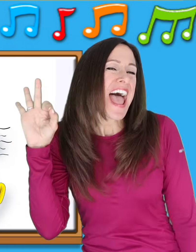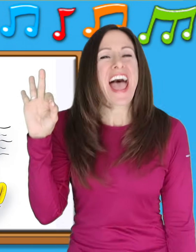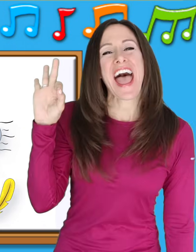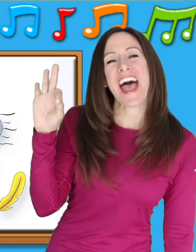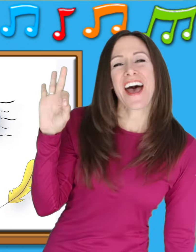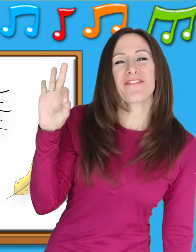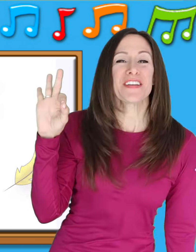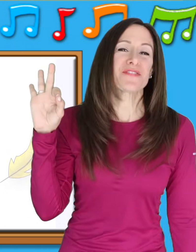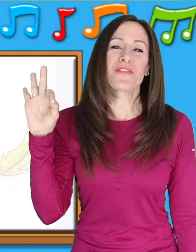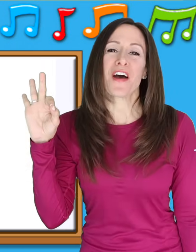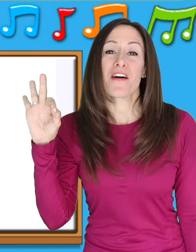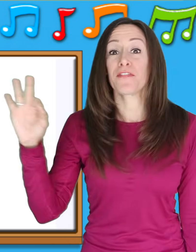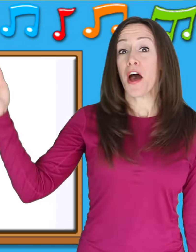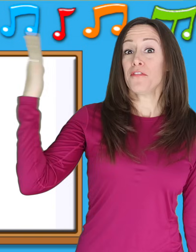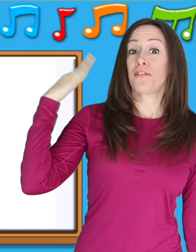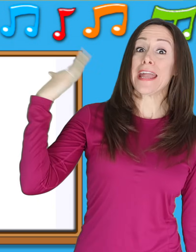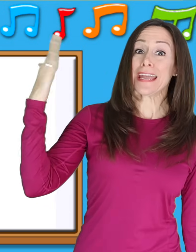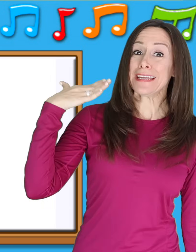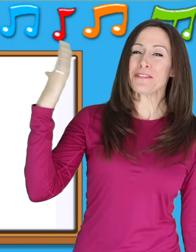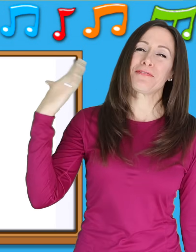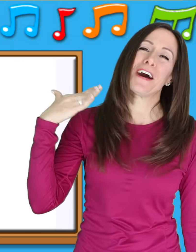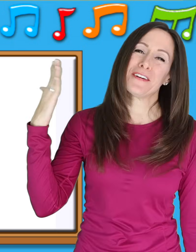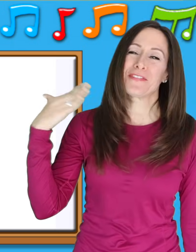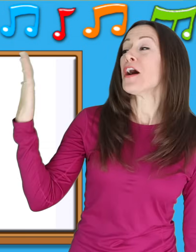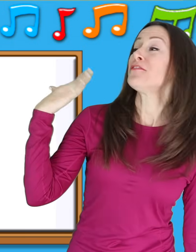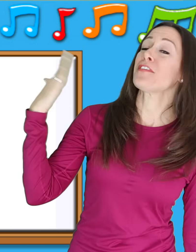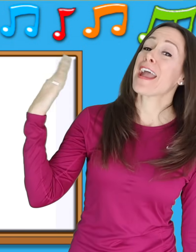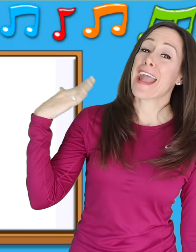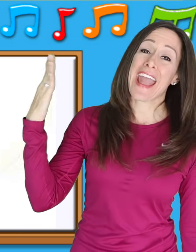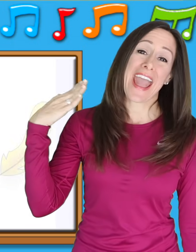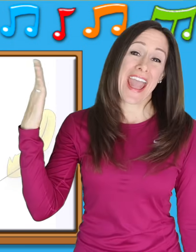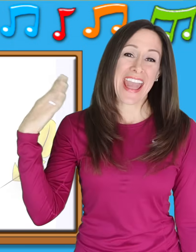is for f-f-f-fan, f-f-fan